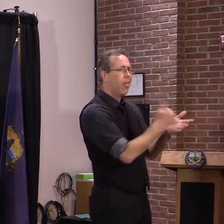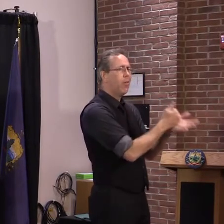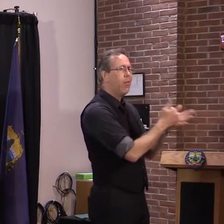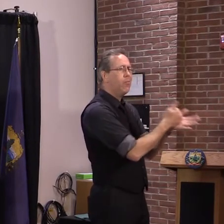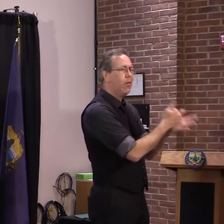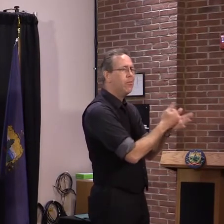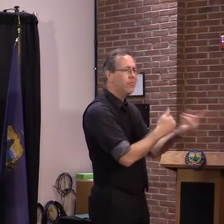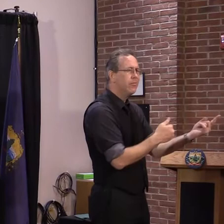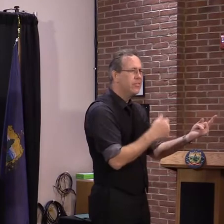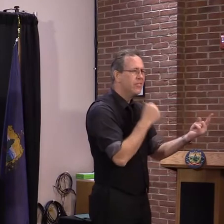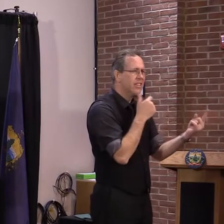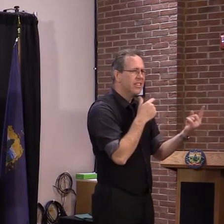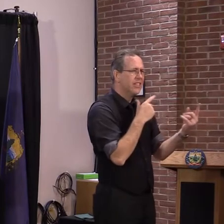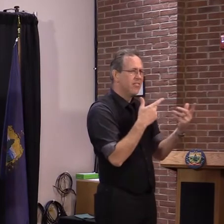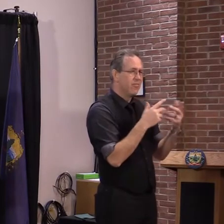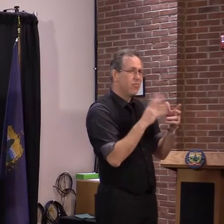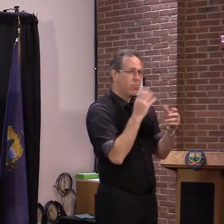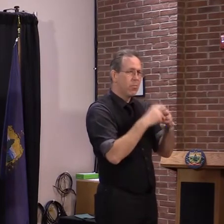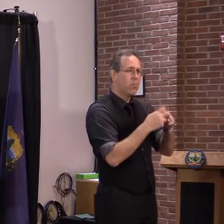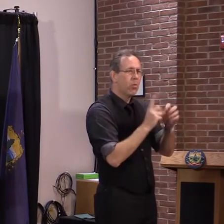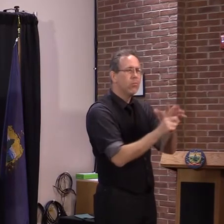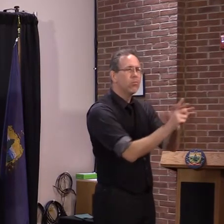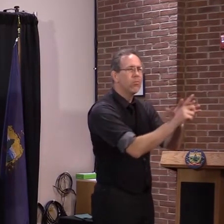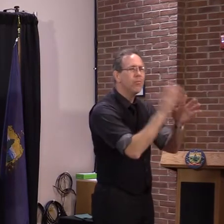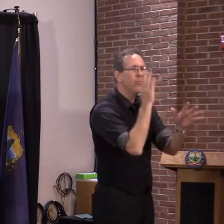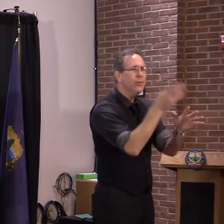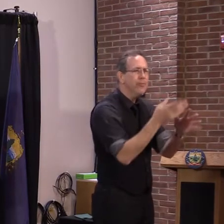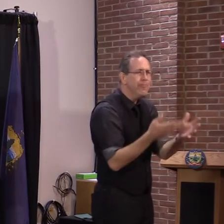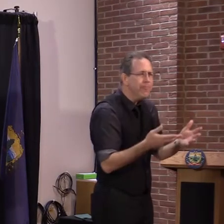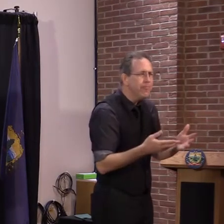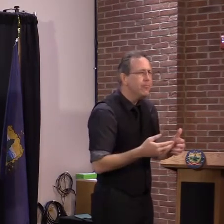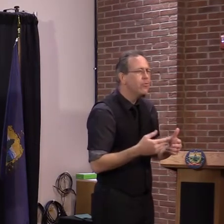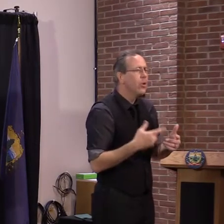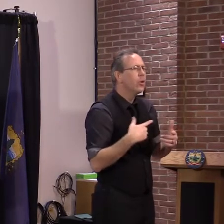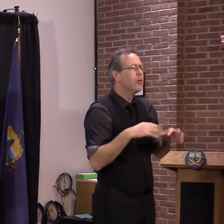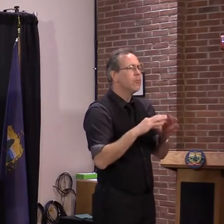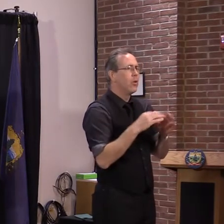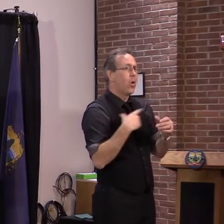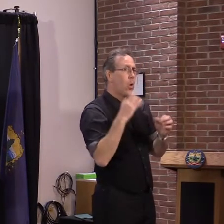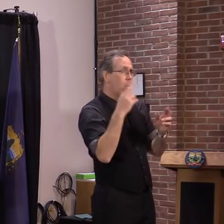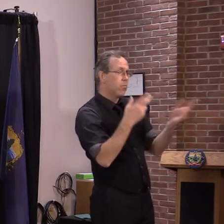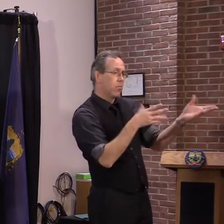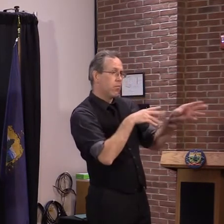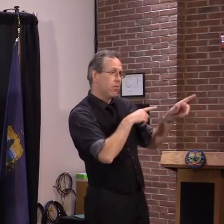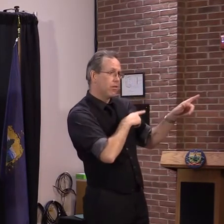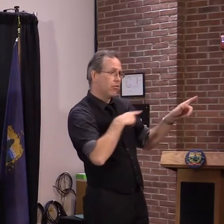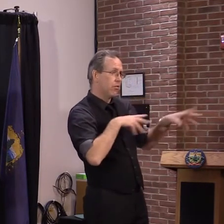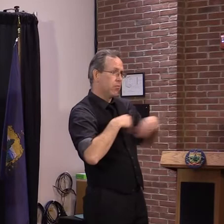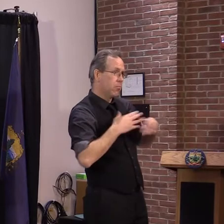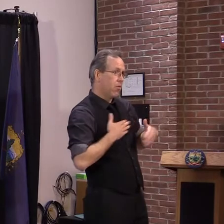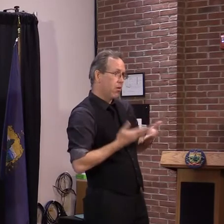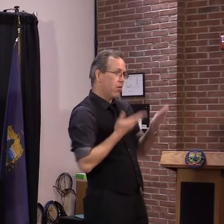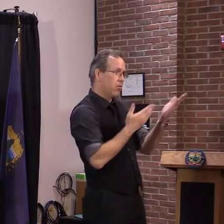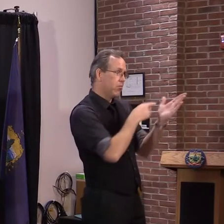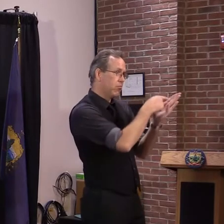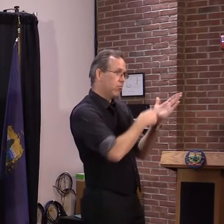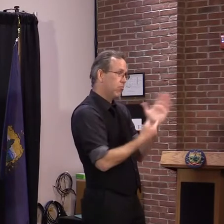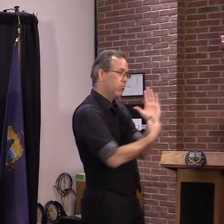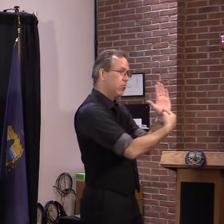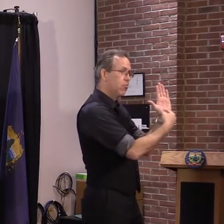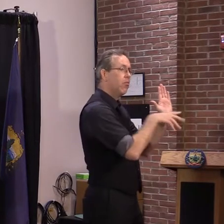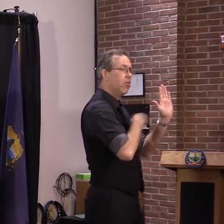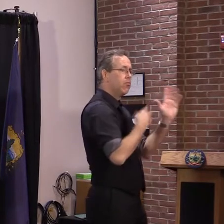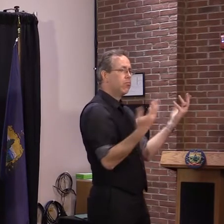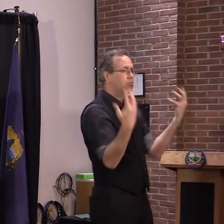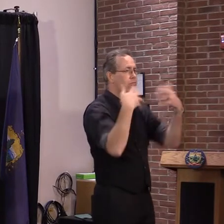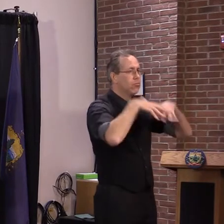So I'm in hopes that they will take up our bill and give it a fair opportunity in